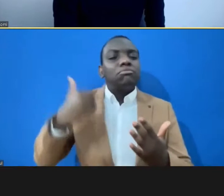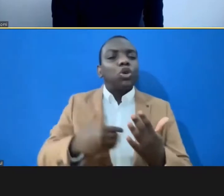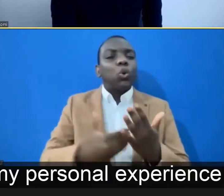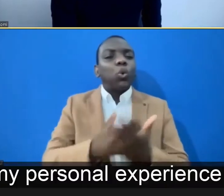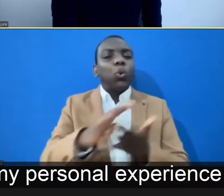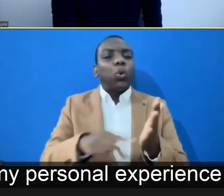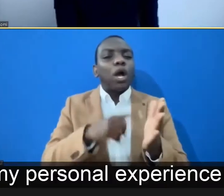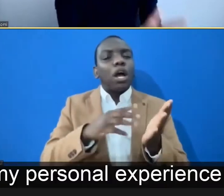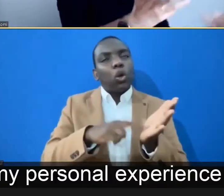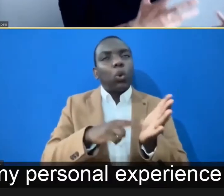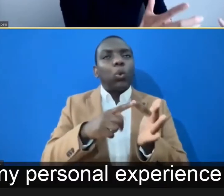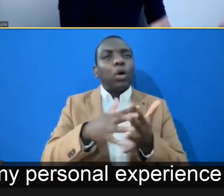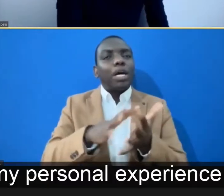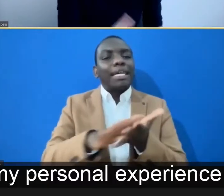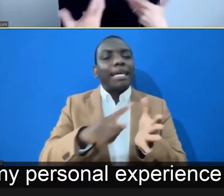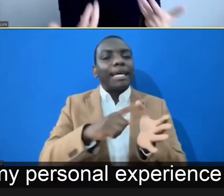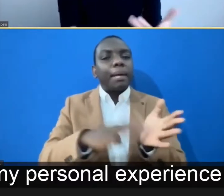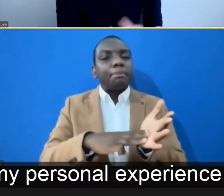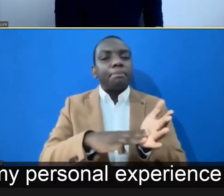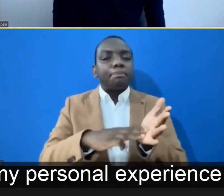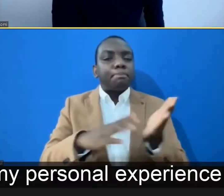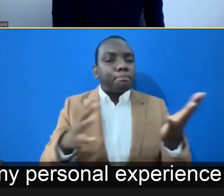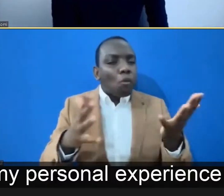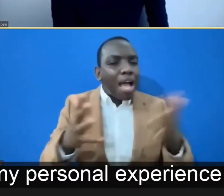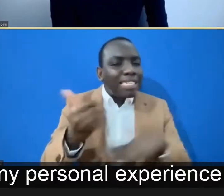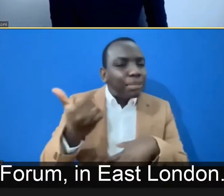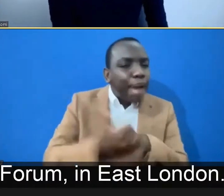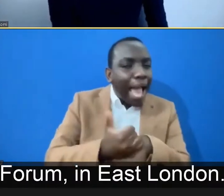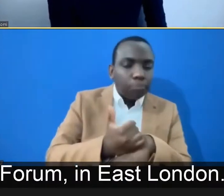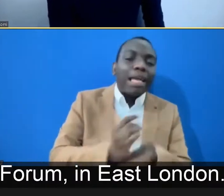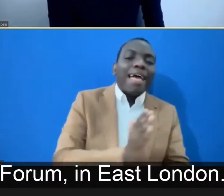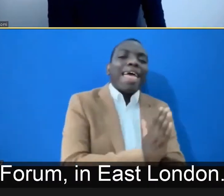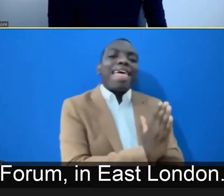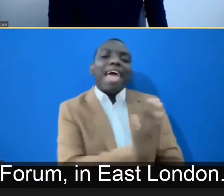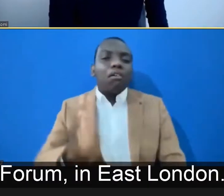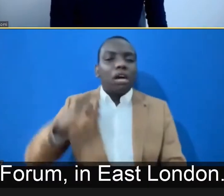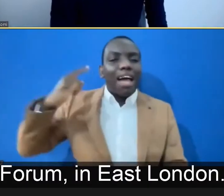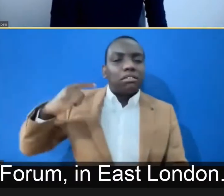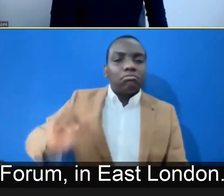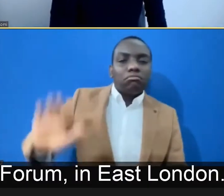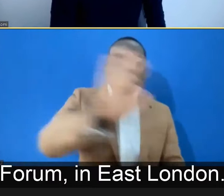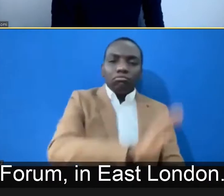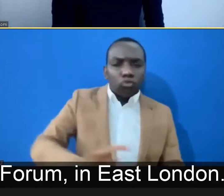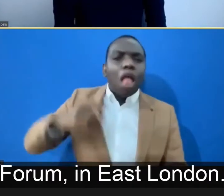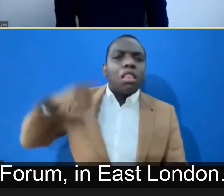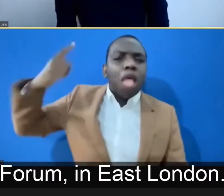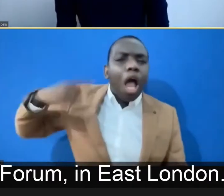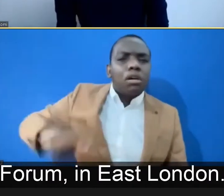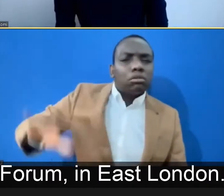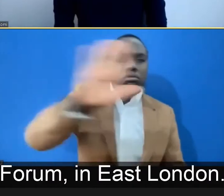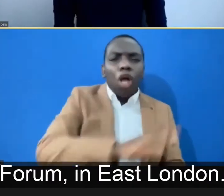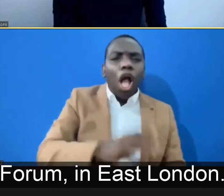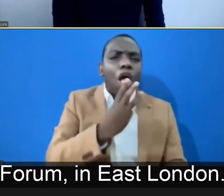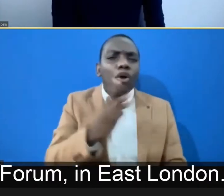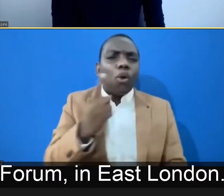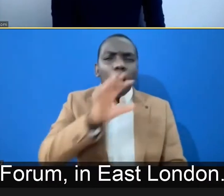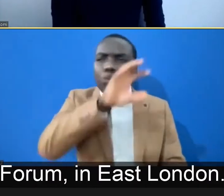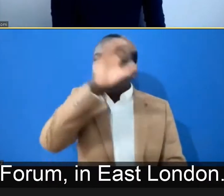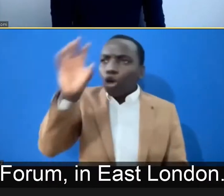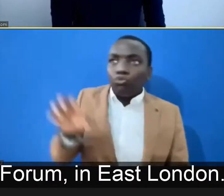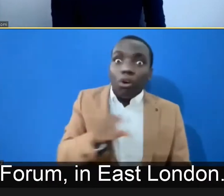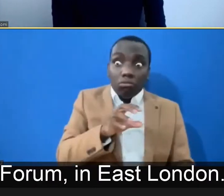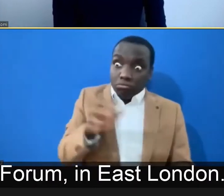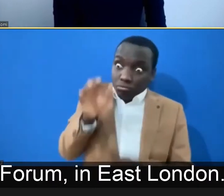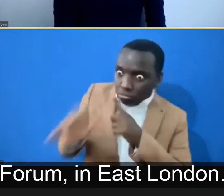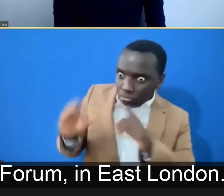So that's enough about Obama. My personal experience really started with Newham Deaf Forum. This